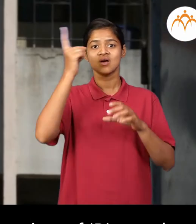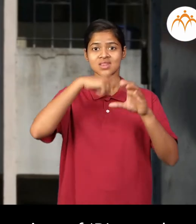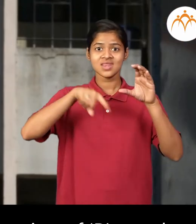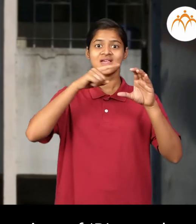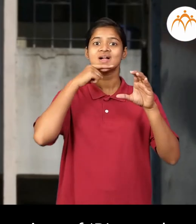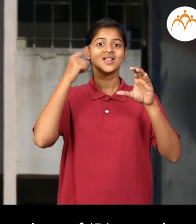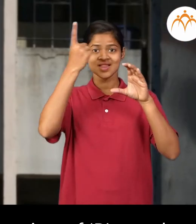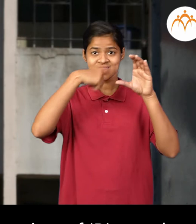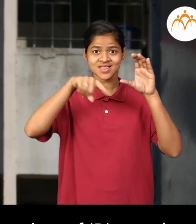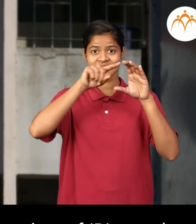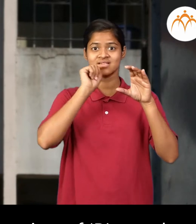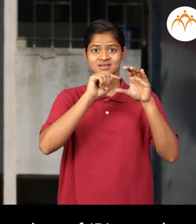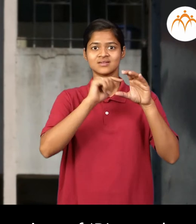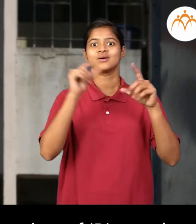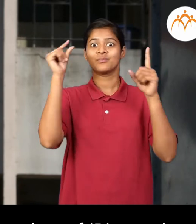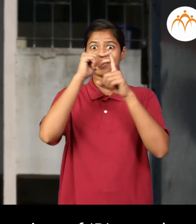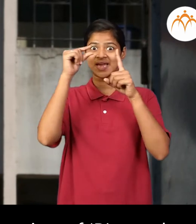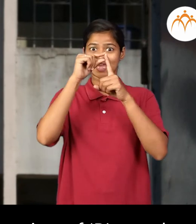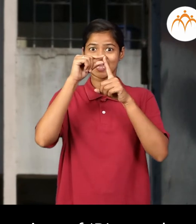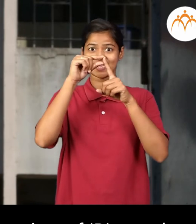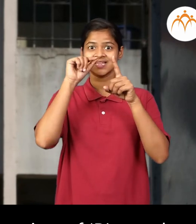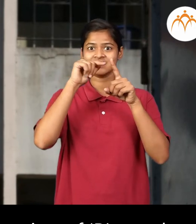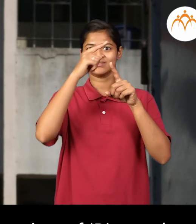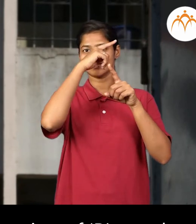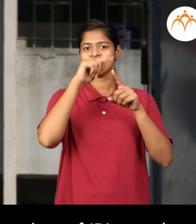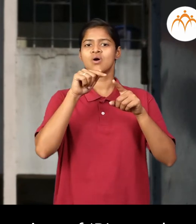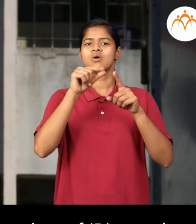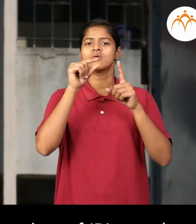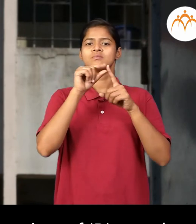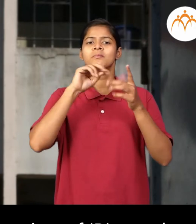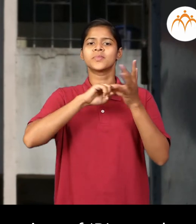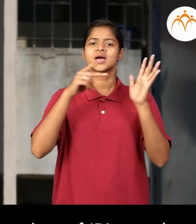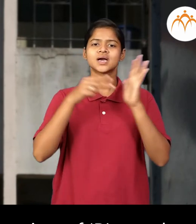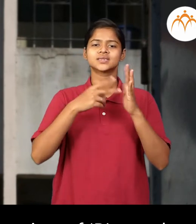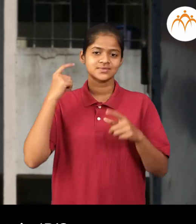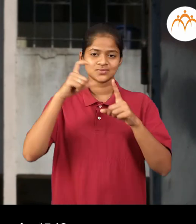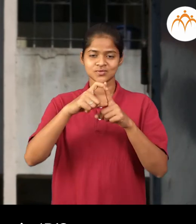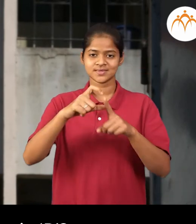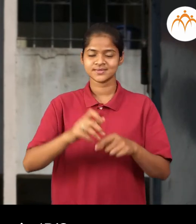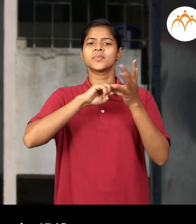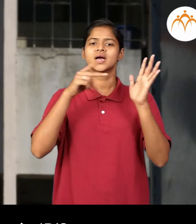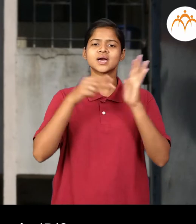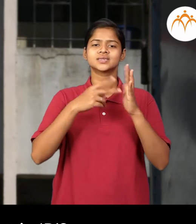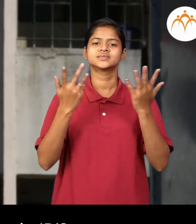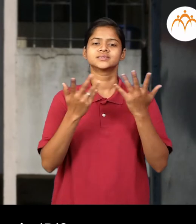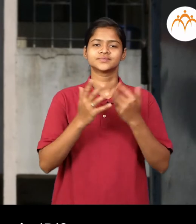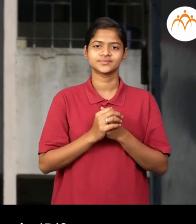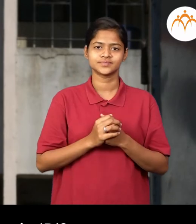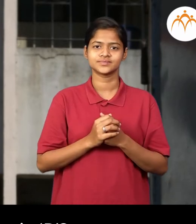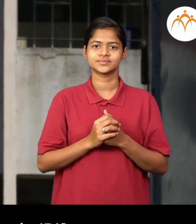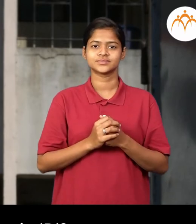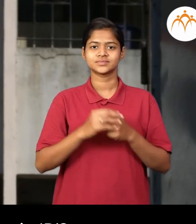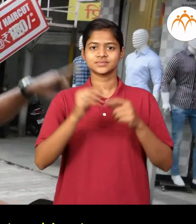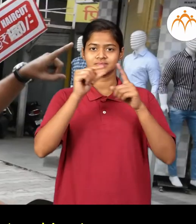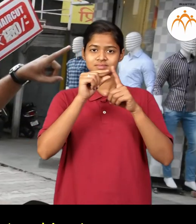place, inside a circle, the sign of T was there. Devansha said, what